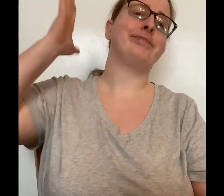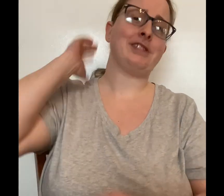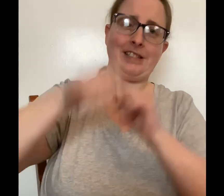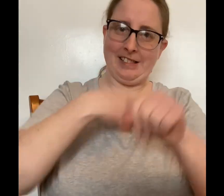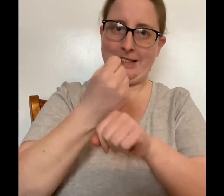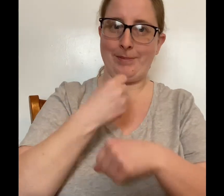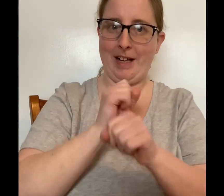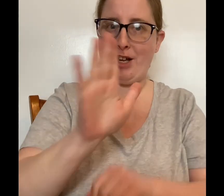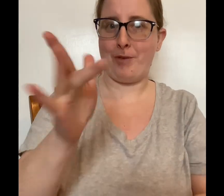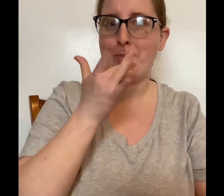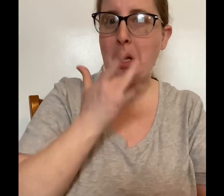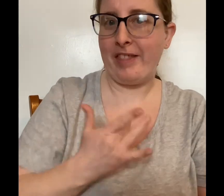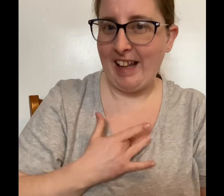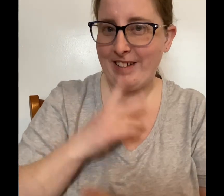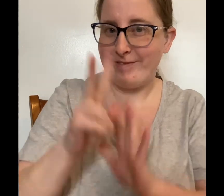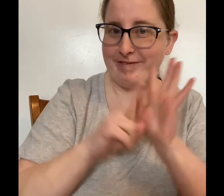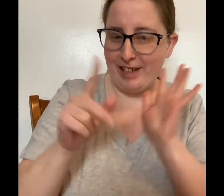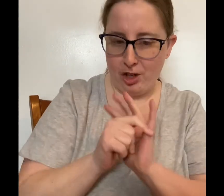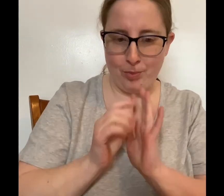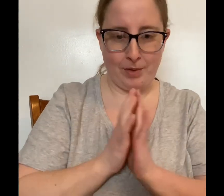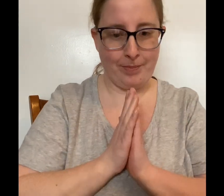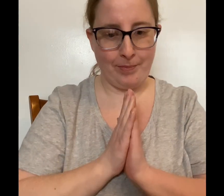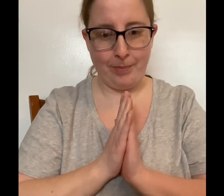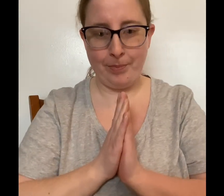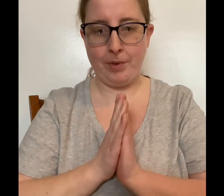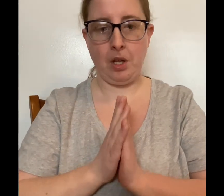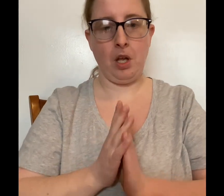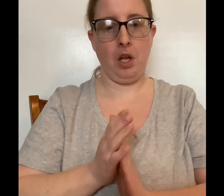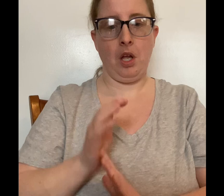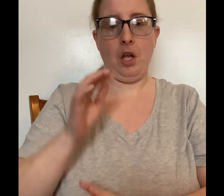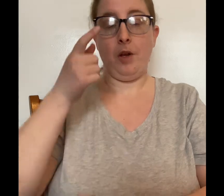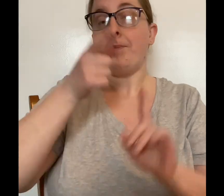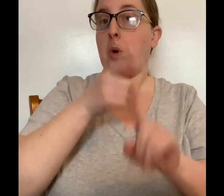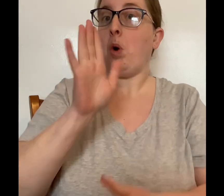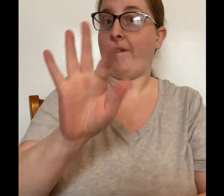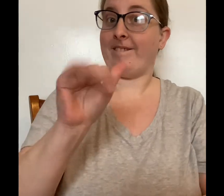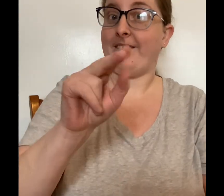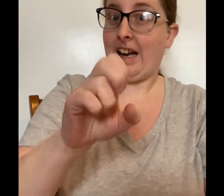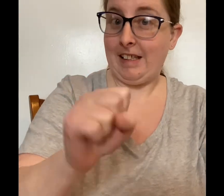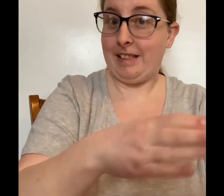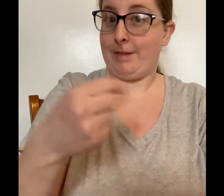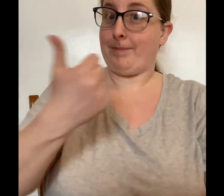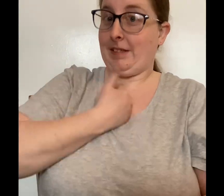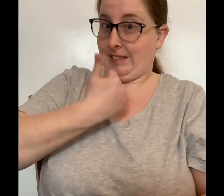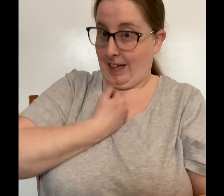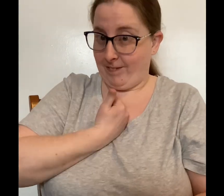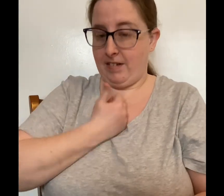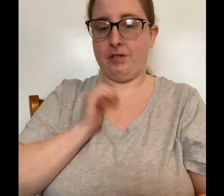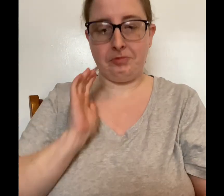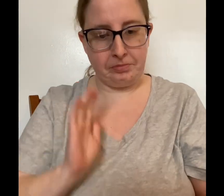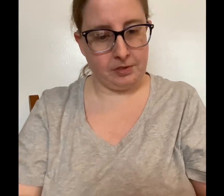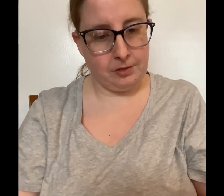the previous years of making your birthday video for you, from your fans and